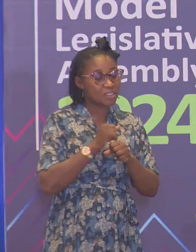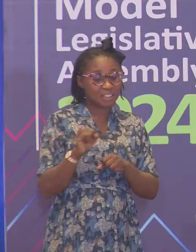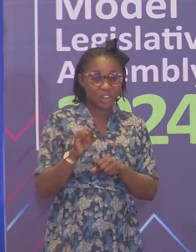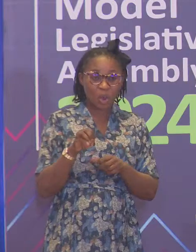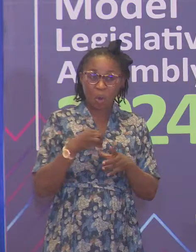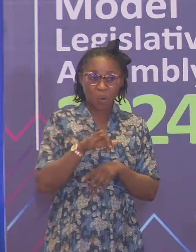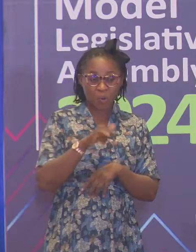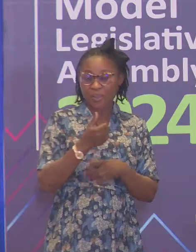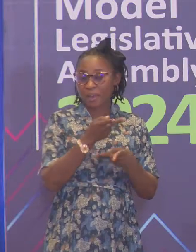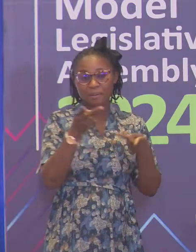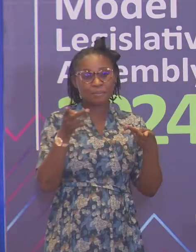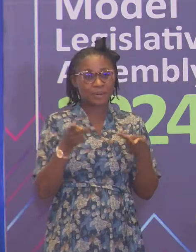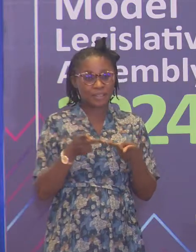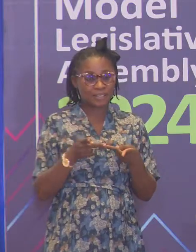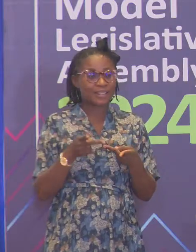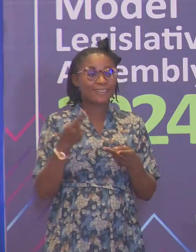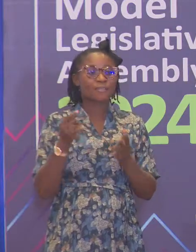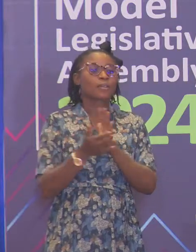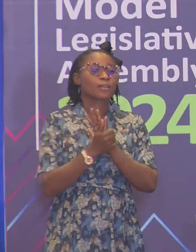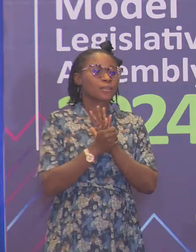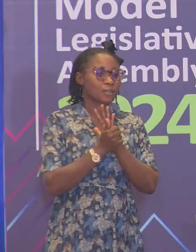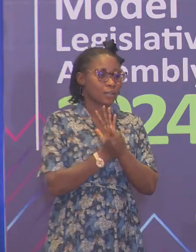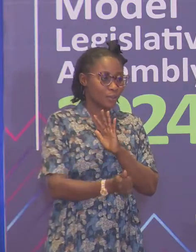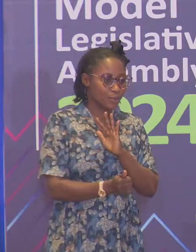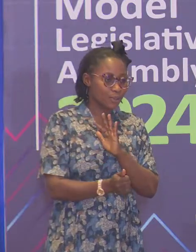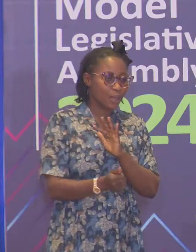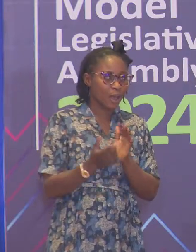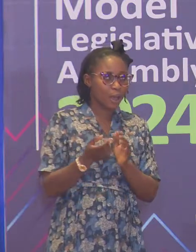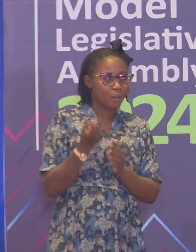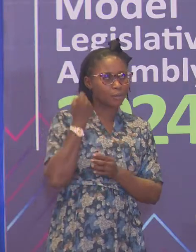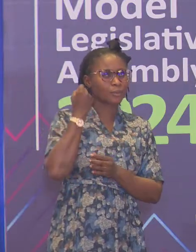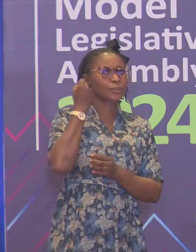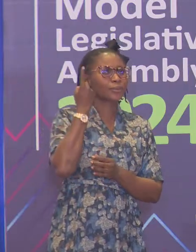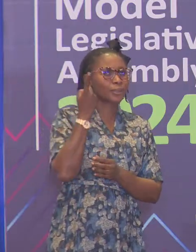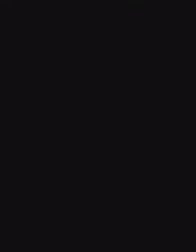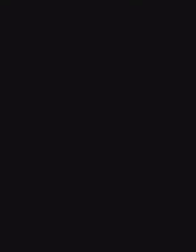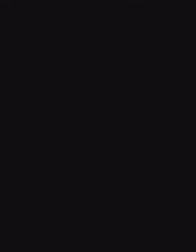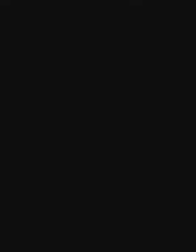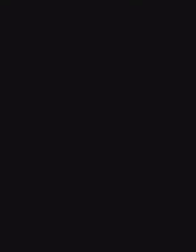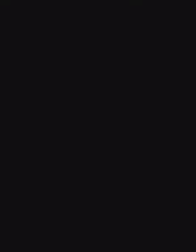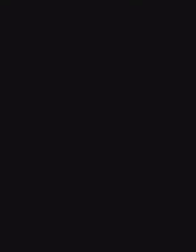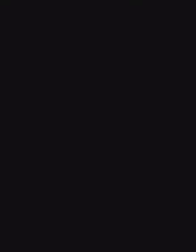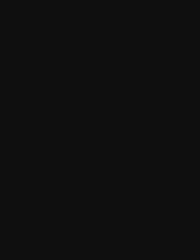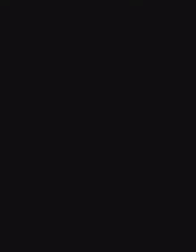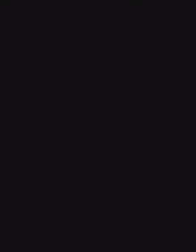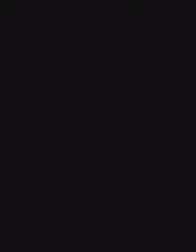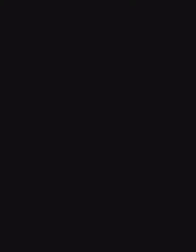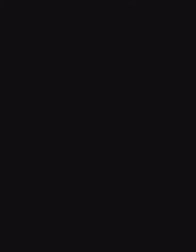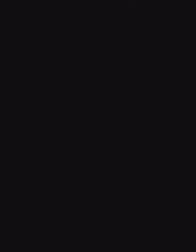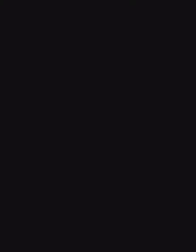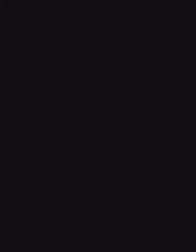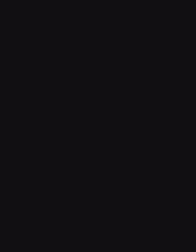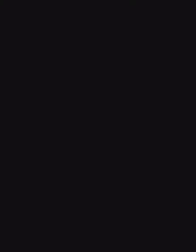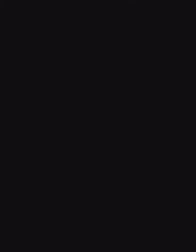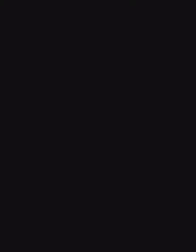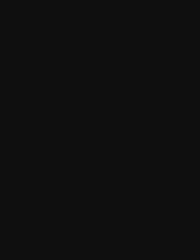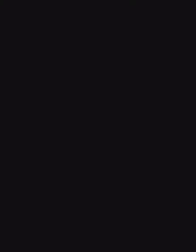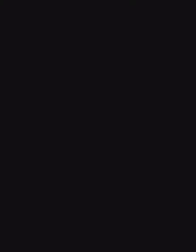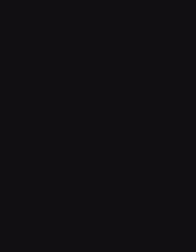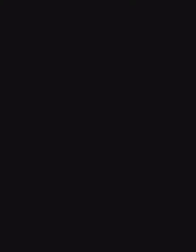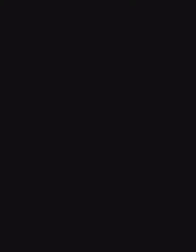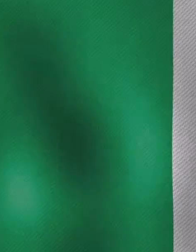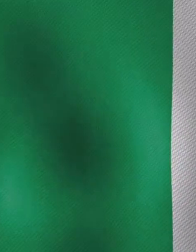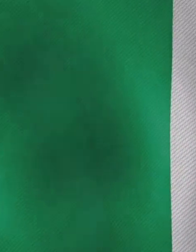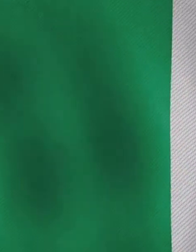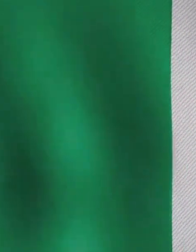field, the skills and insights you have gained will serve as a foundation for your